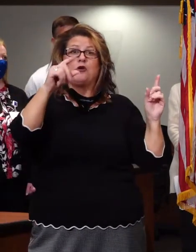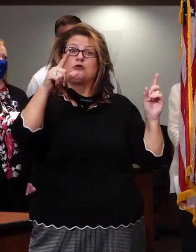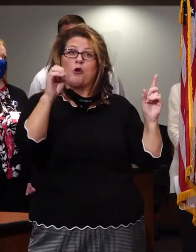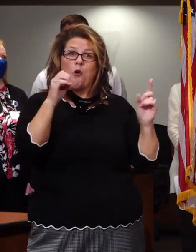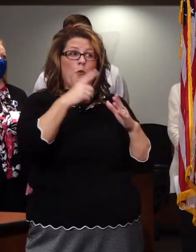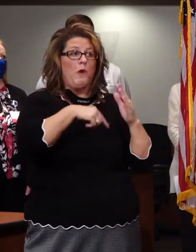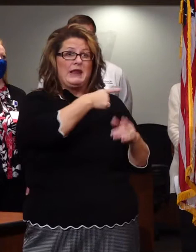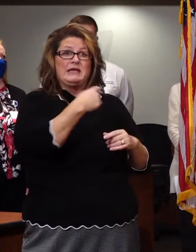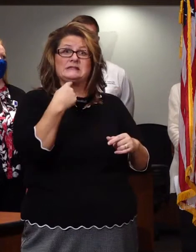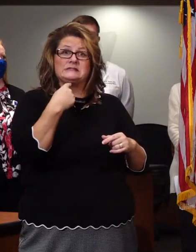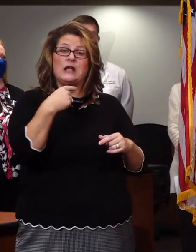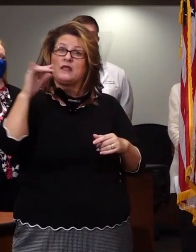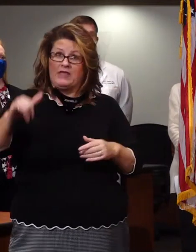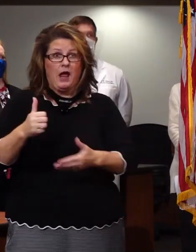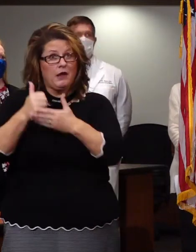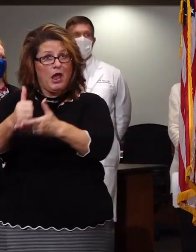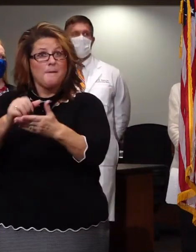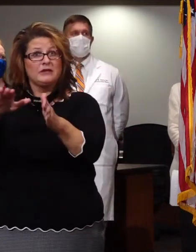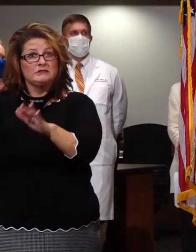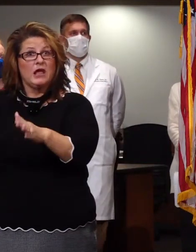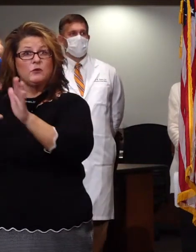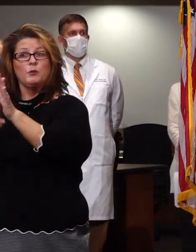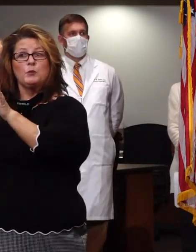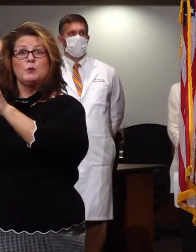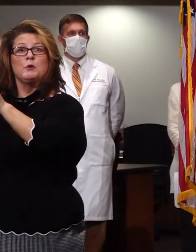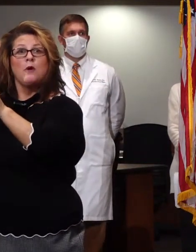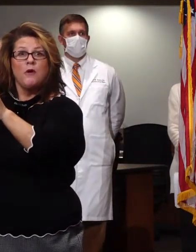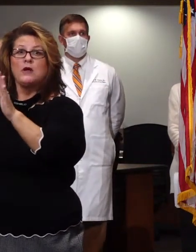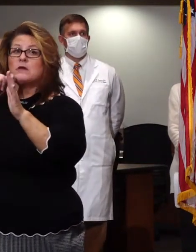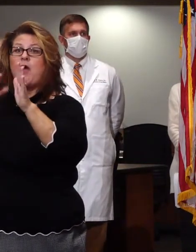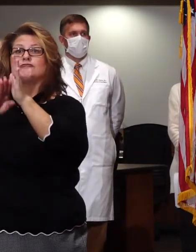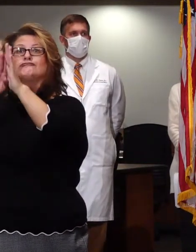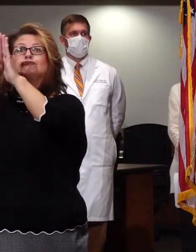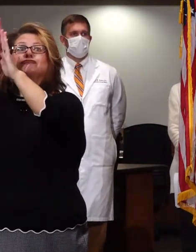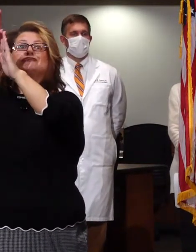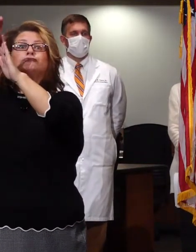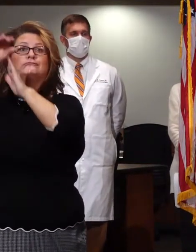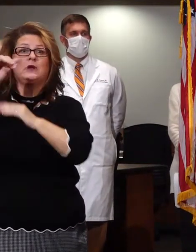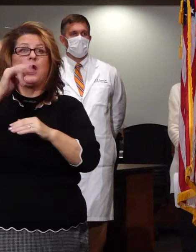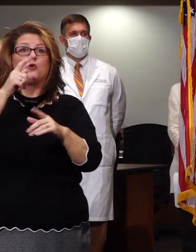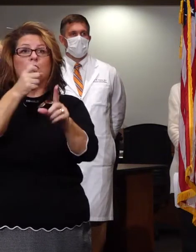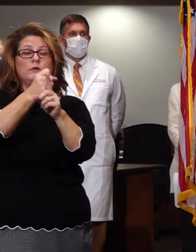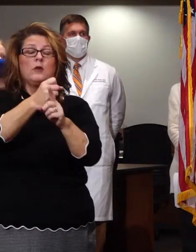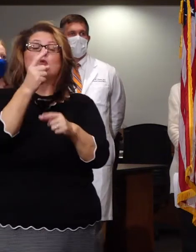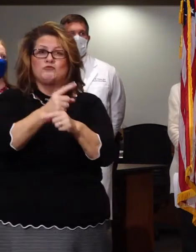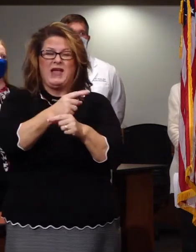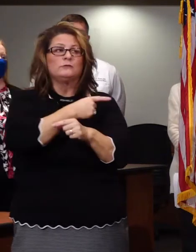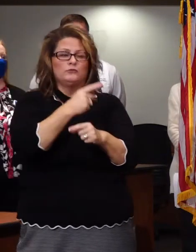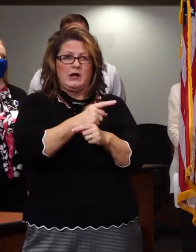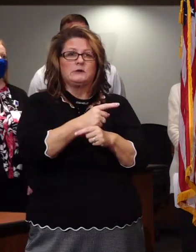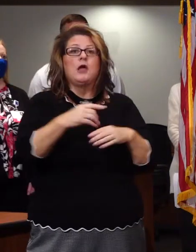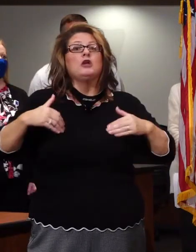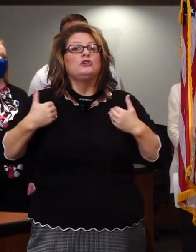in the deaths so far? Well, that's good news, and that is an important number. And one thing, if you look at those ages, the young people are